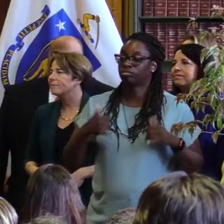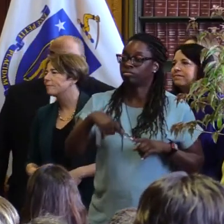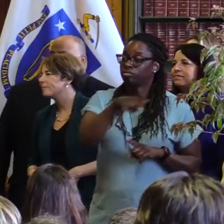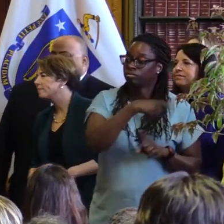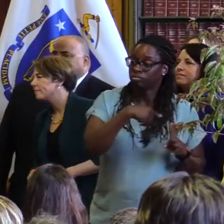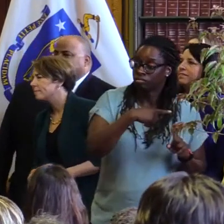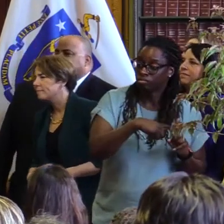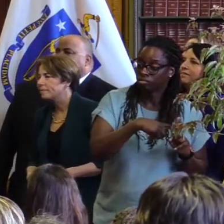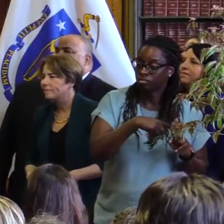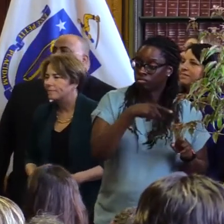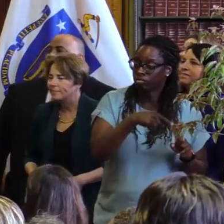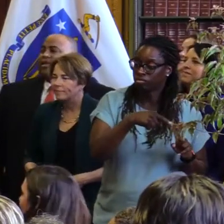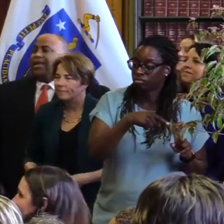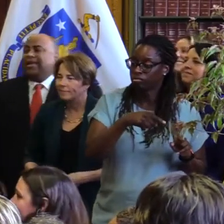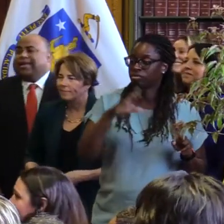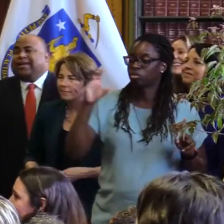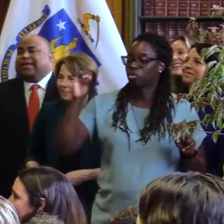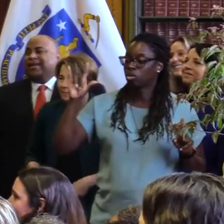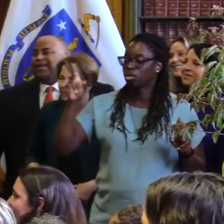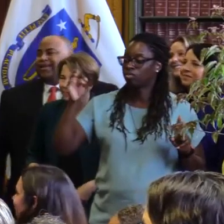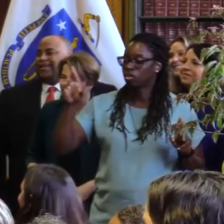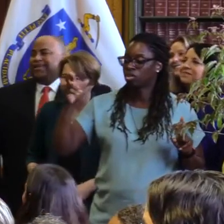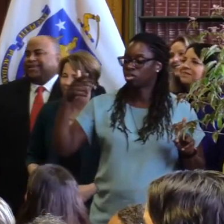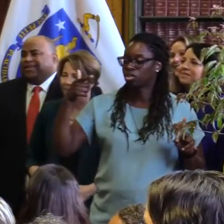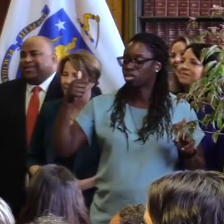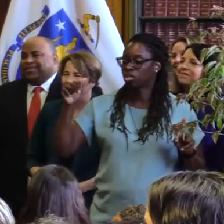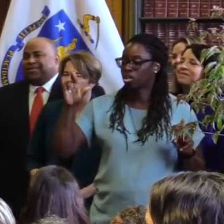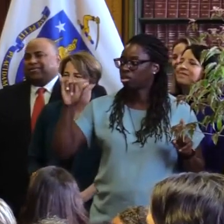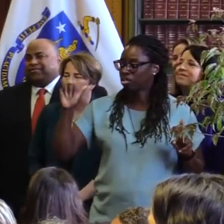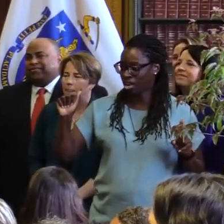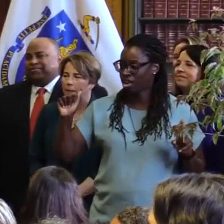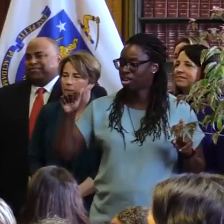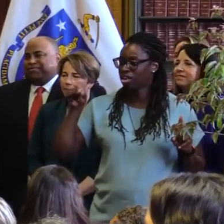Oliver Sellers-Garcia, who is in the back of the room over there as well.